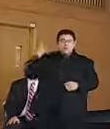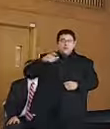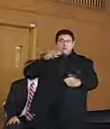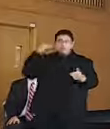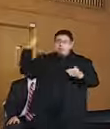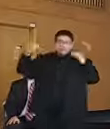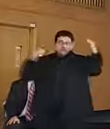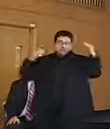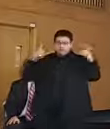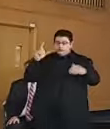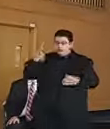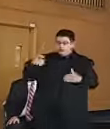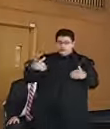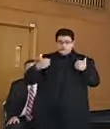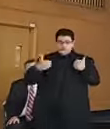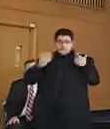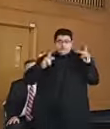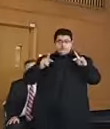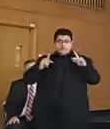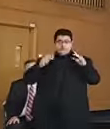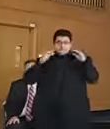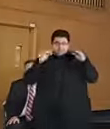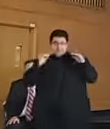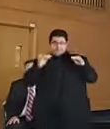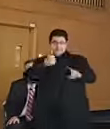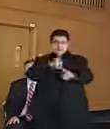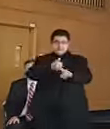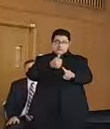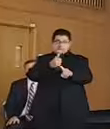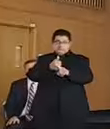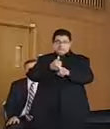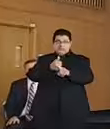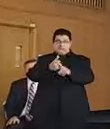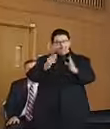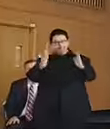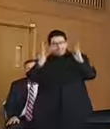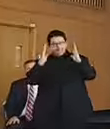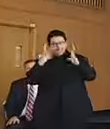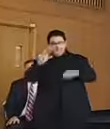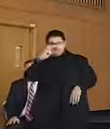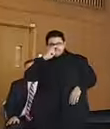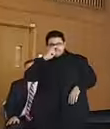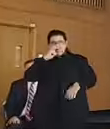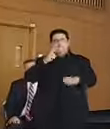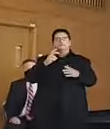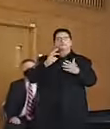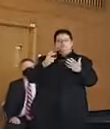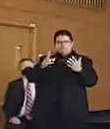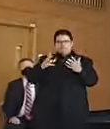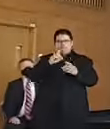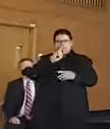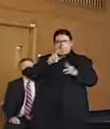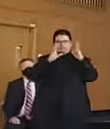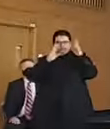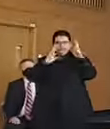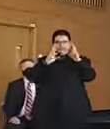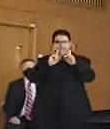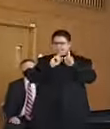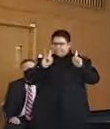also need young people to educate themselves and to act accordingly in a way that has social distancing of 6 feet or